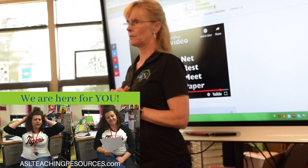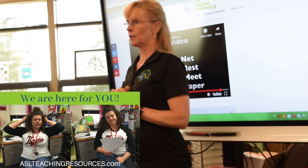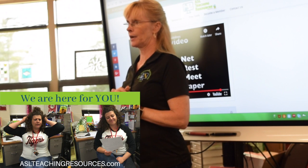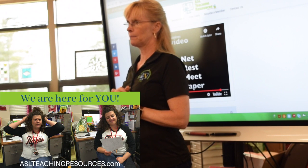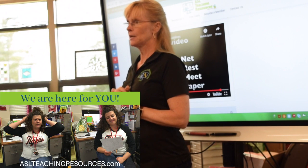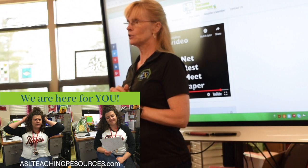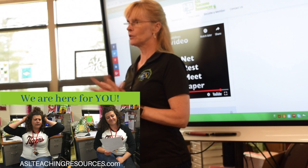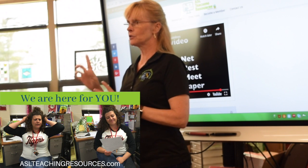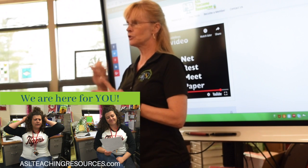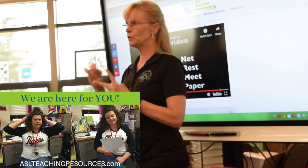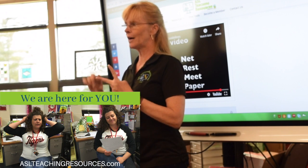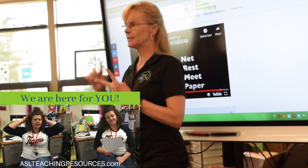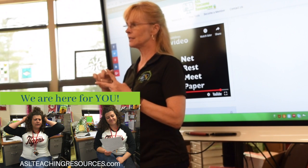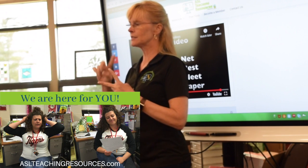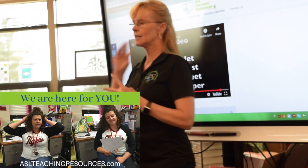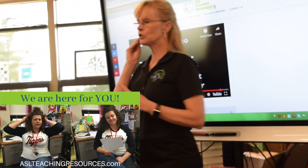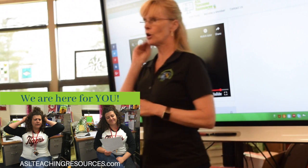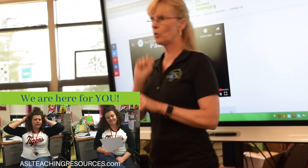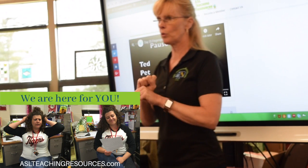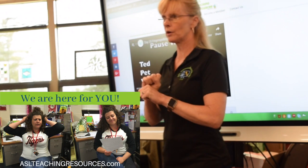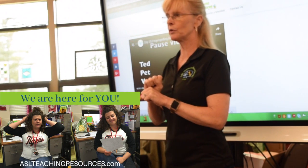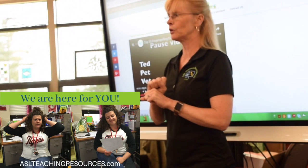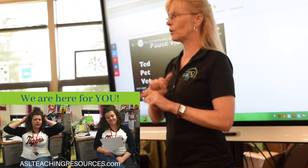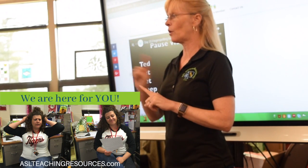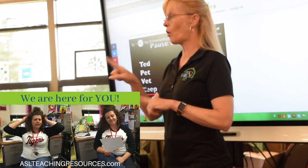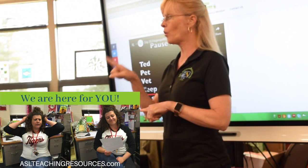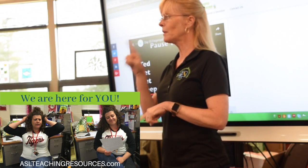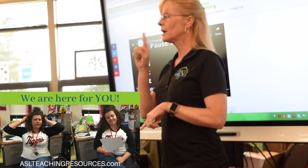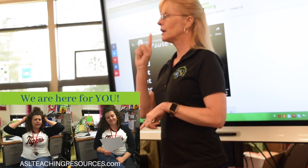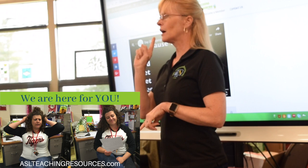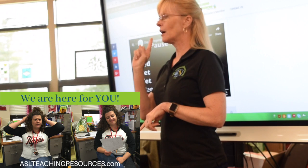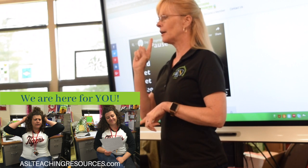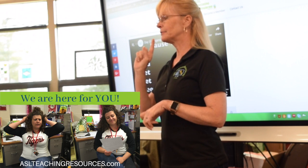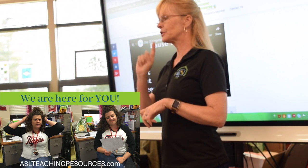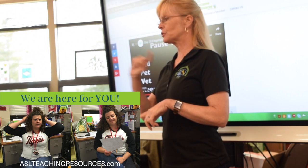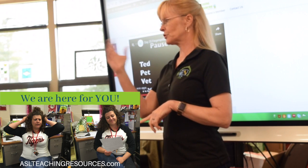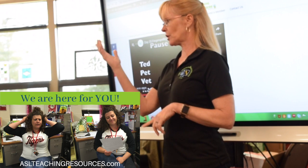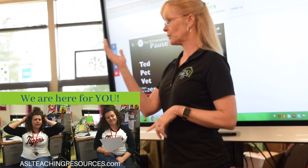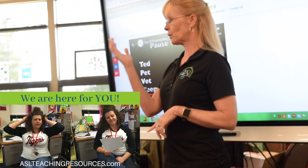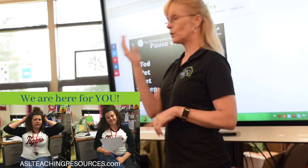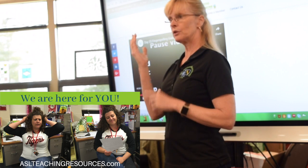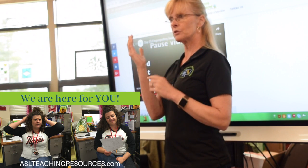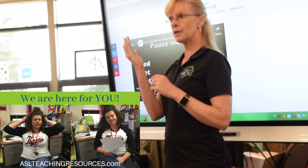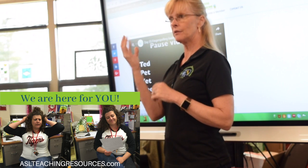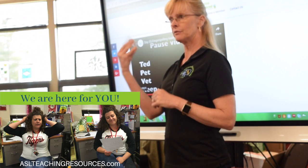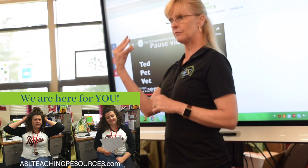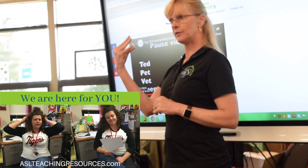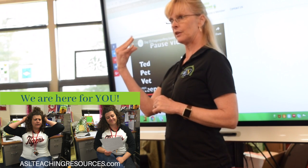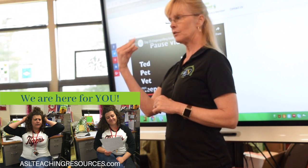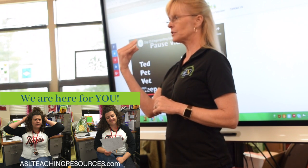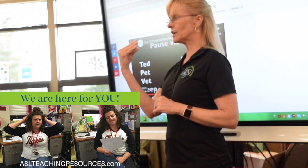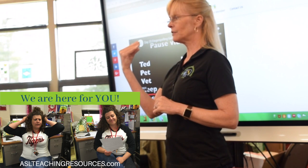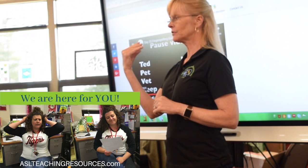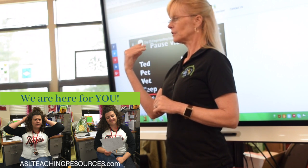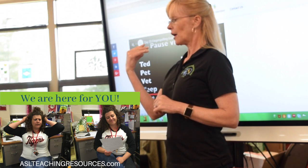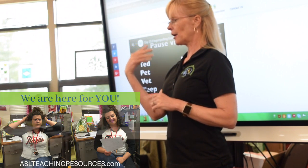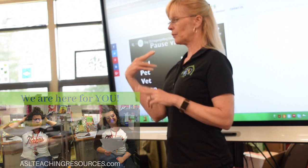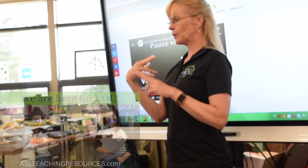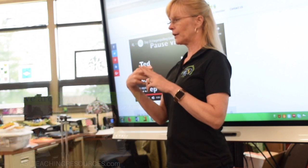Okay, so those are two ideas, and that's your homework. When you go home, just start recording yourself, video yourself, whatever